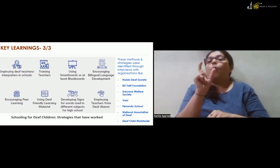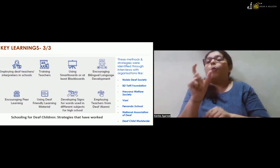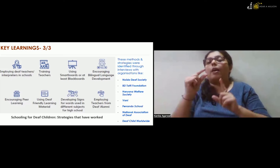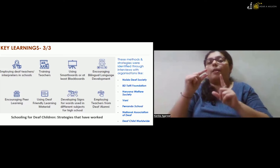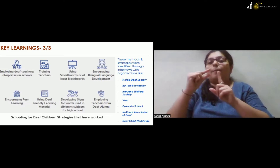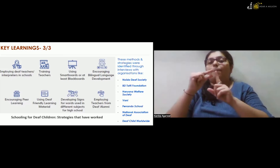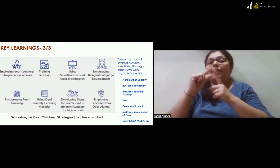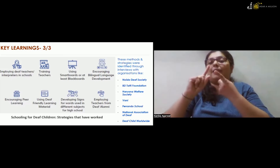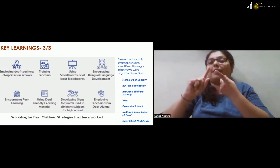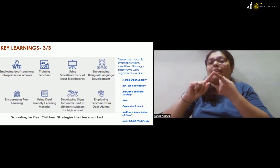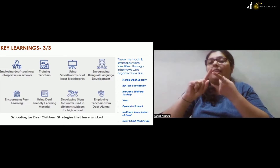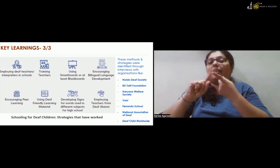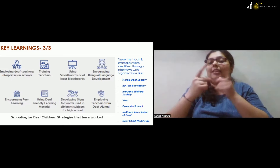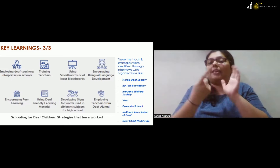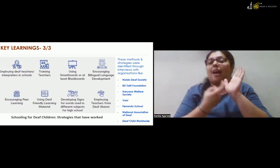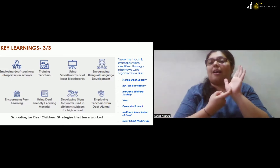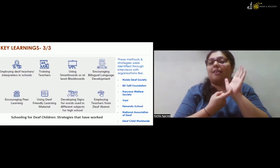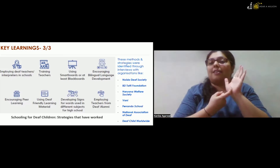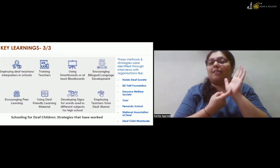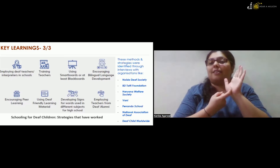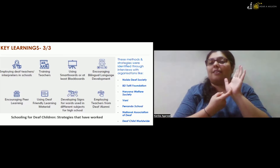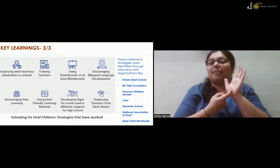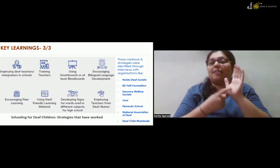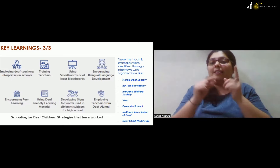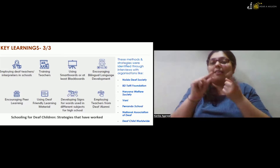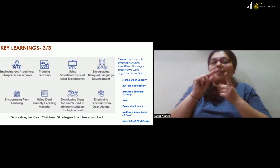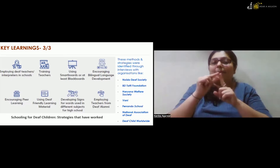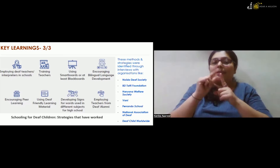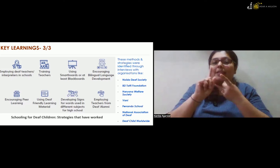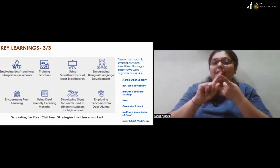use peer learning method, right?